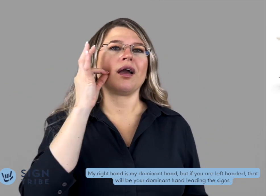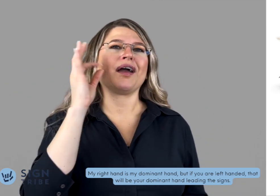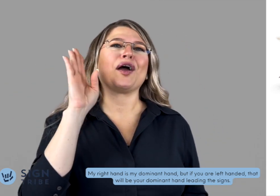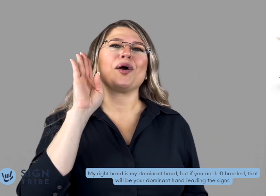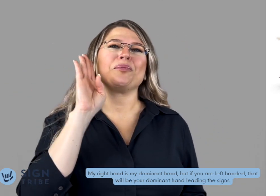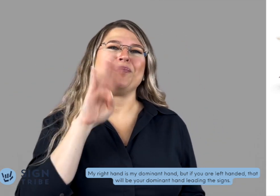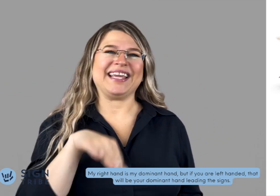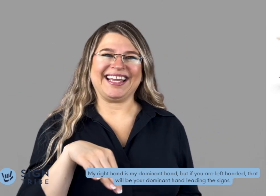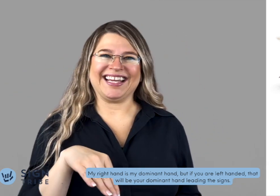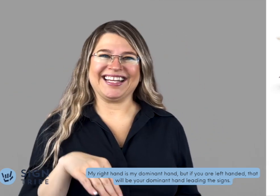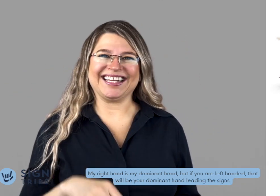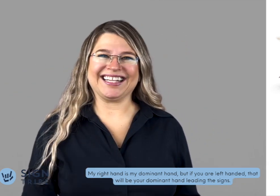B.